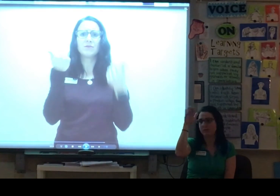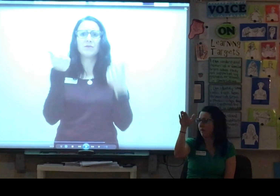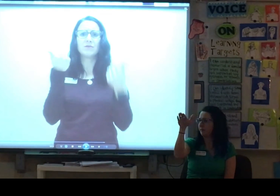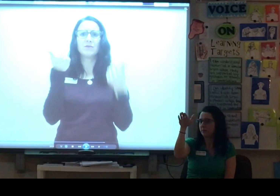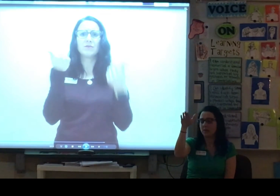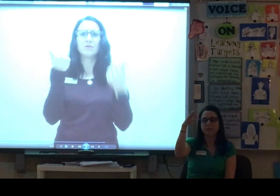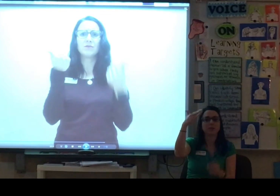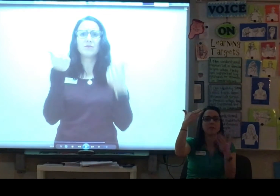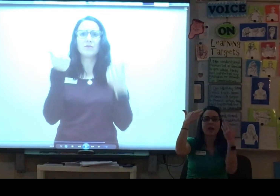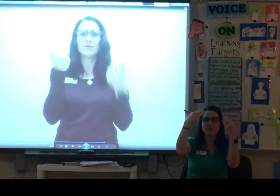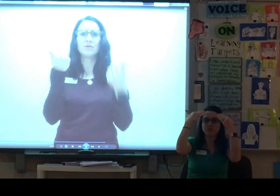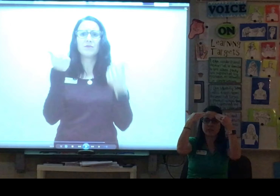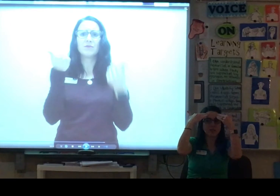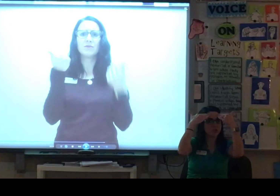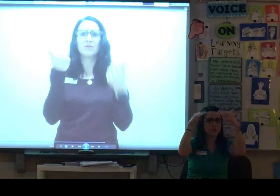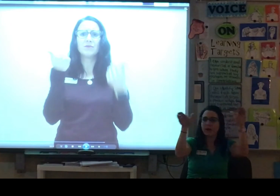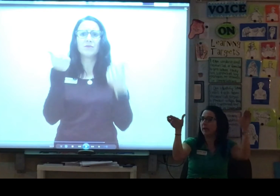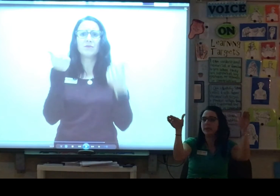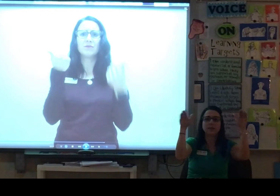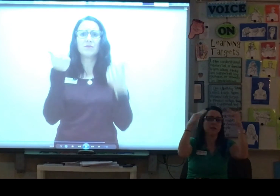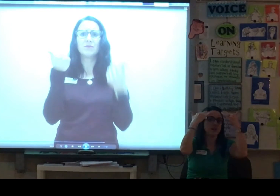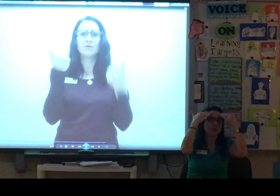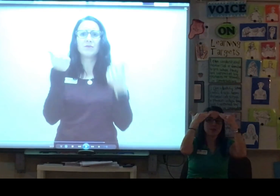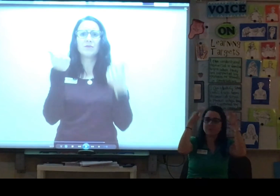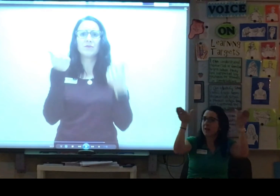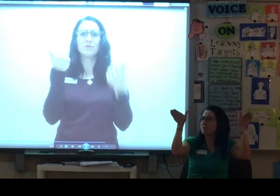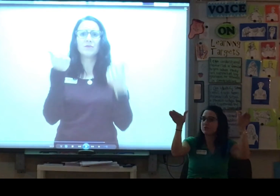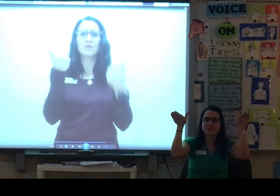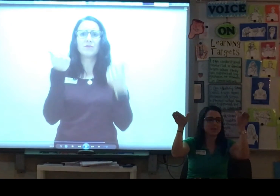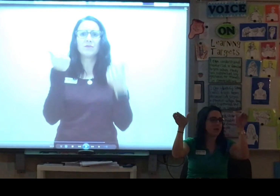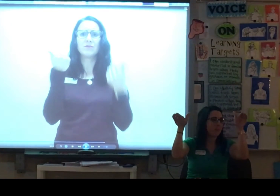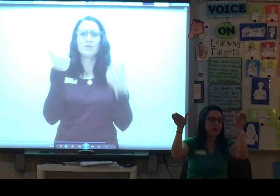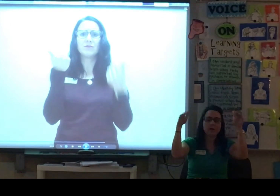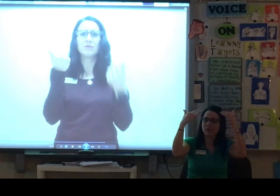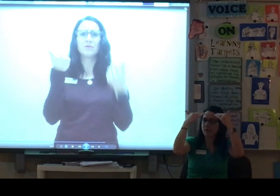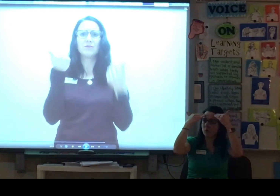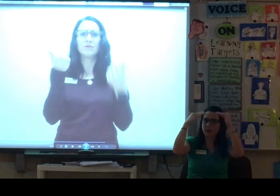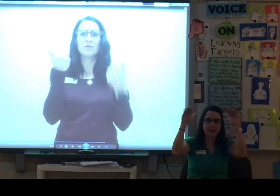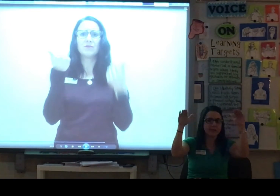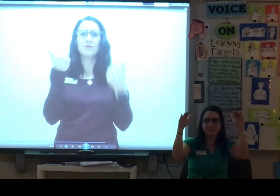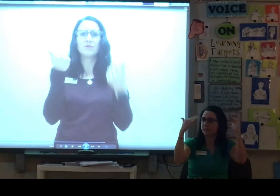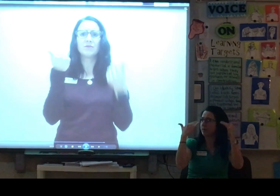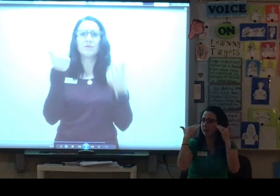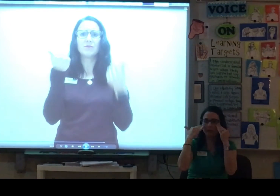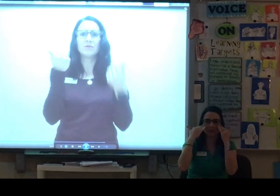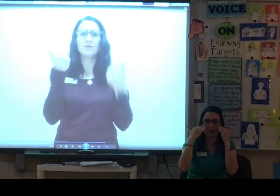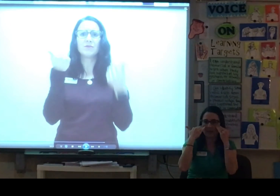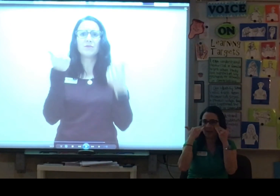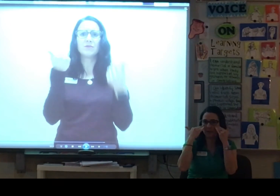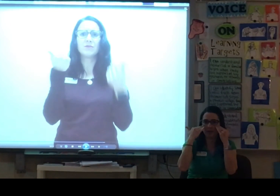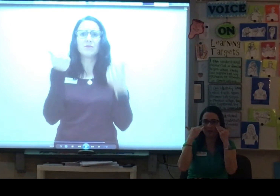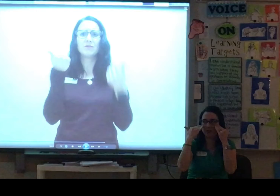Yeah. Sometimes you'll see it two-handed. Sometimes you'll see it up here on the forehead, and sometimes you'll see it down here on the